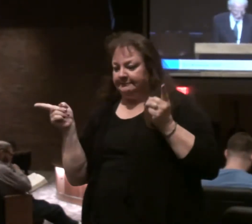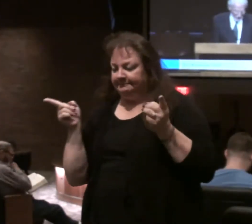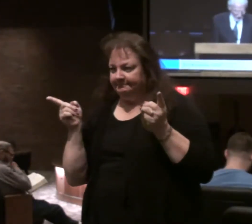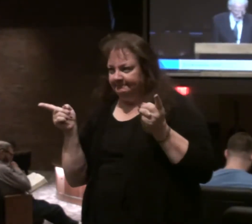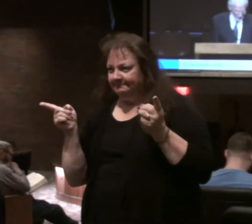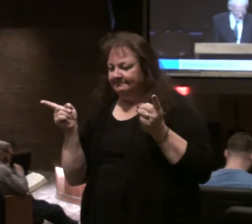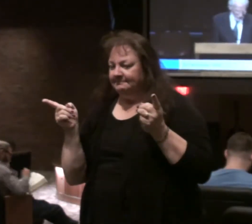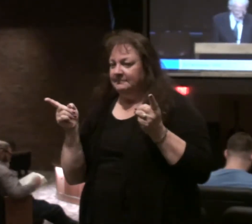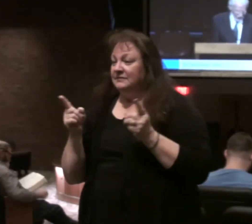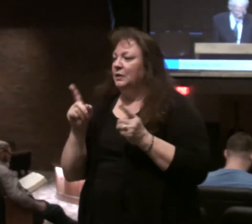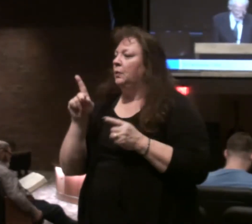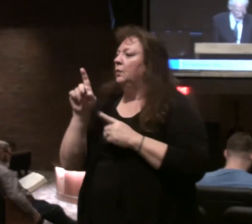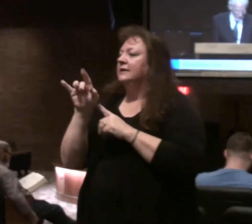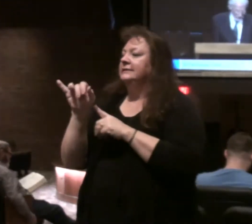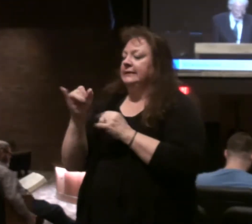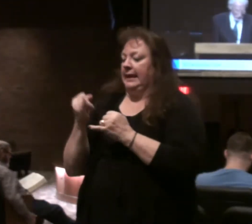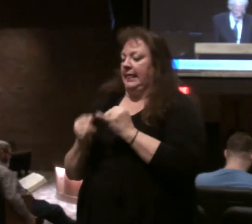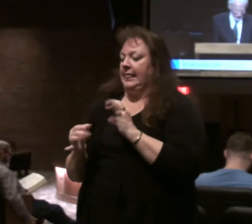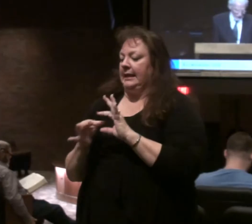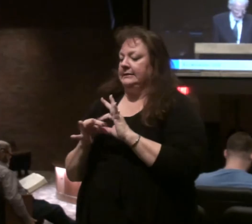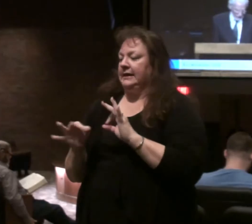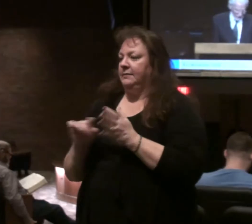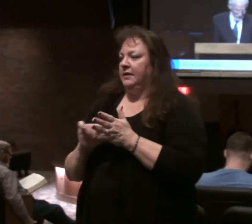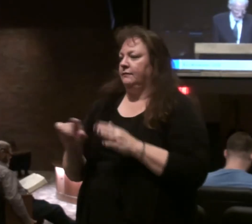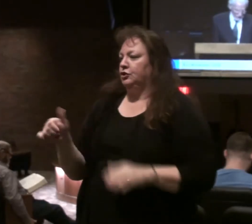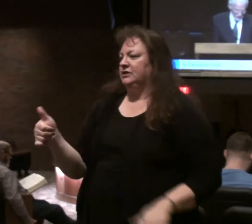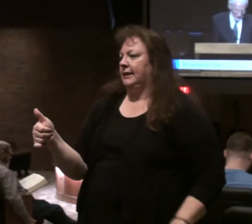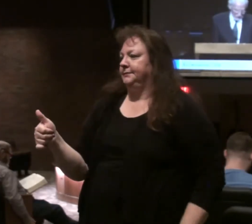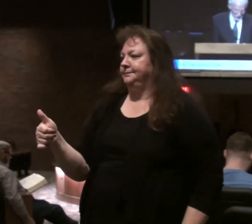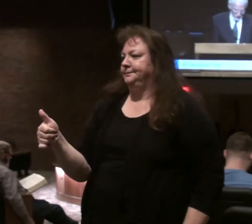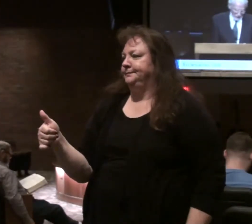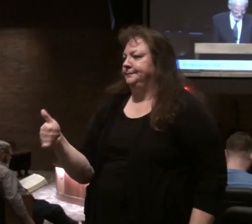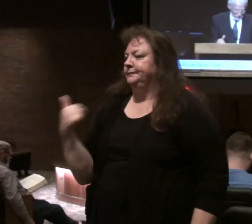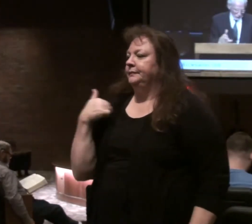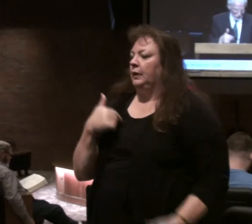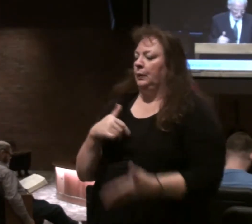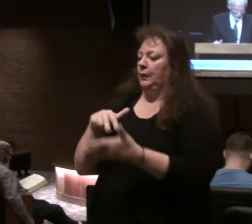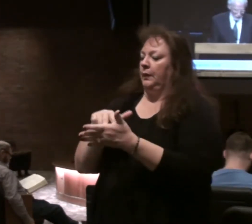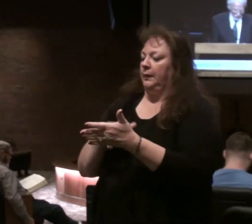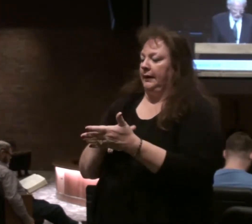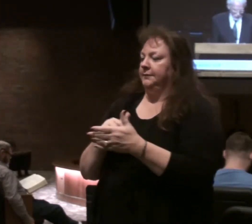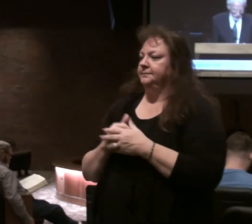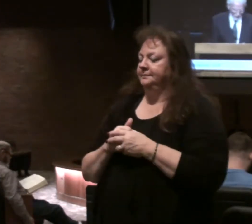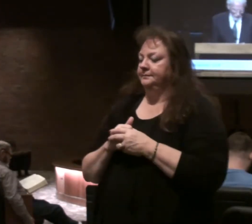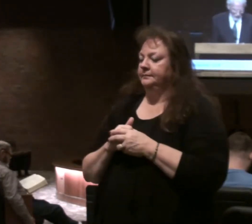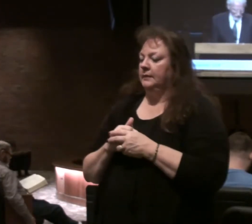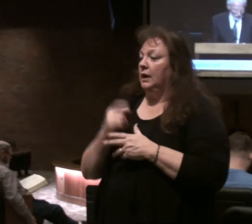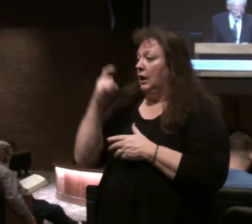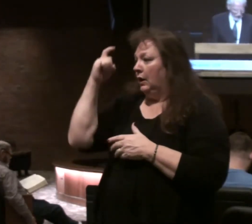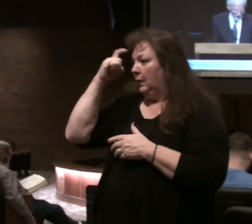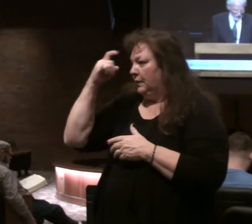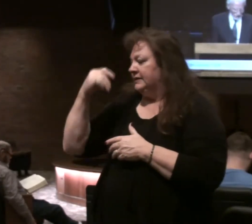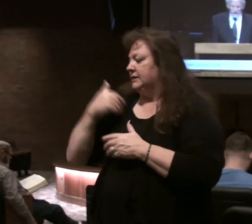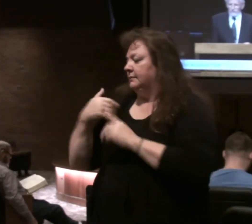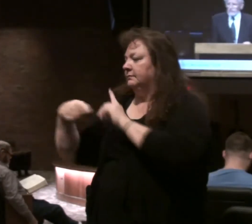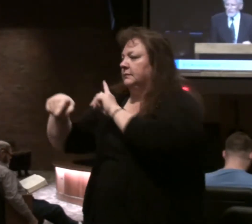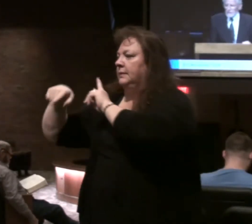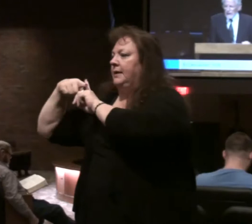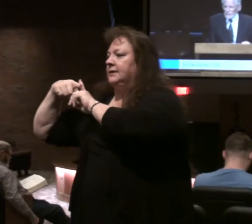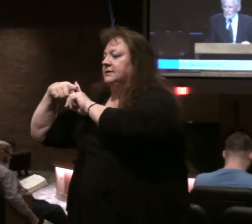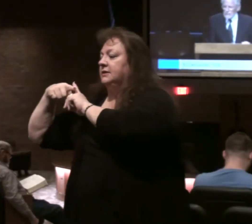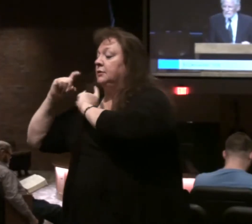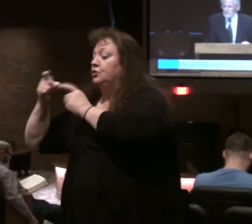What will be key to this is the last statement in verse 10. We'll read it, then we'll walk through it. Wisdom has the advantage of